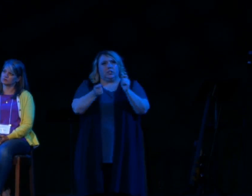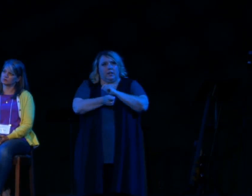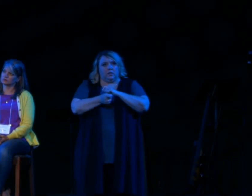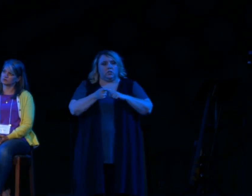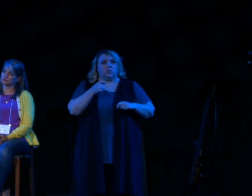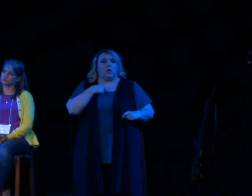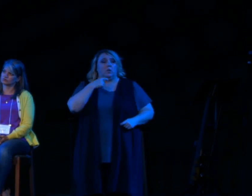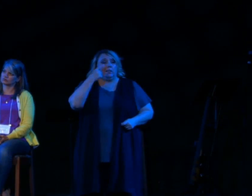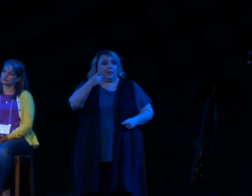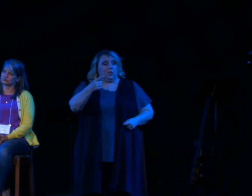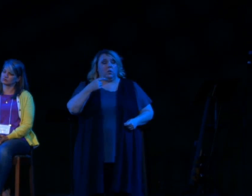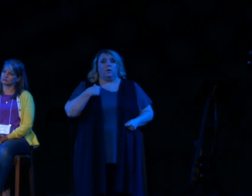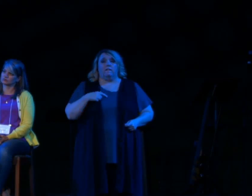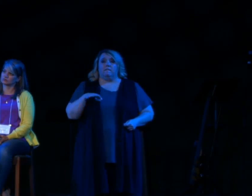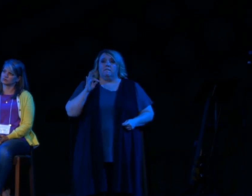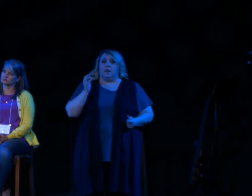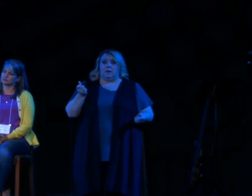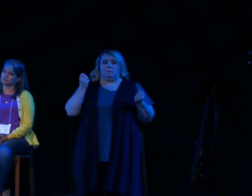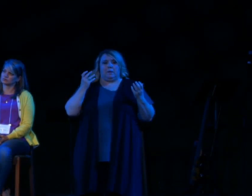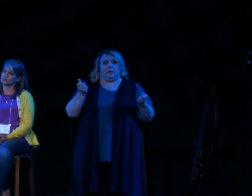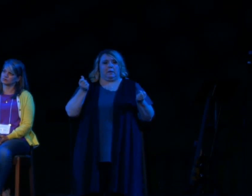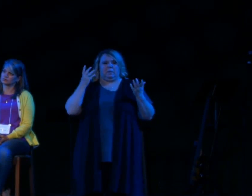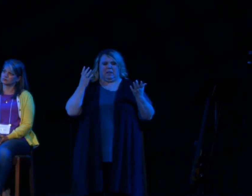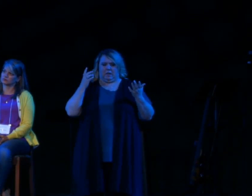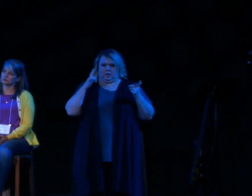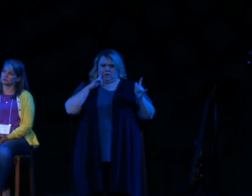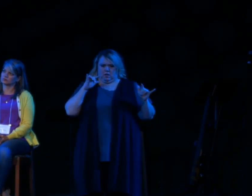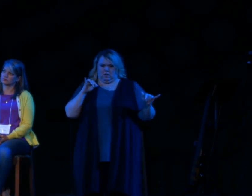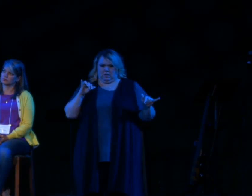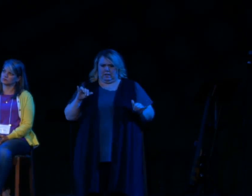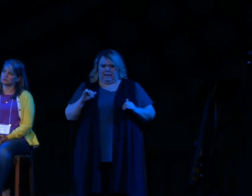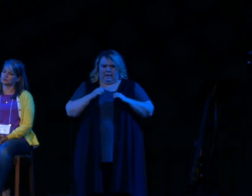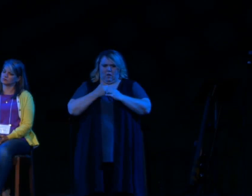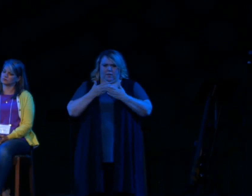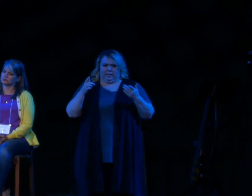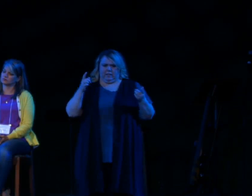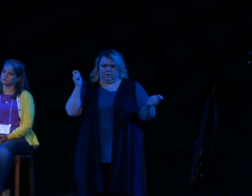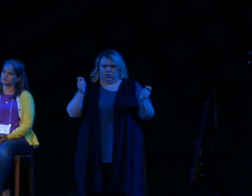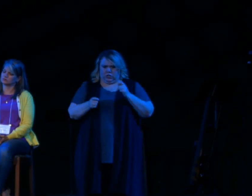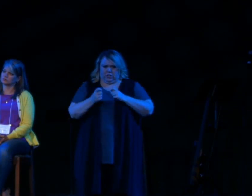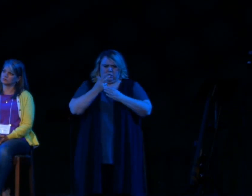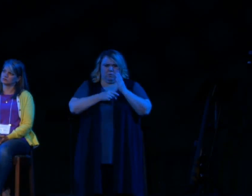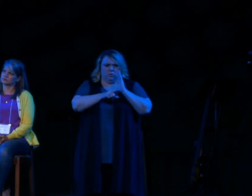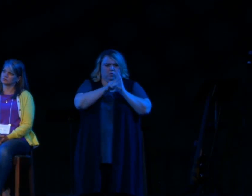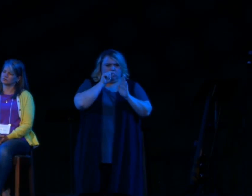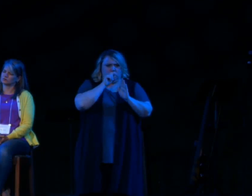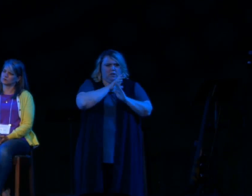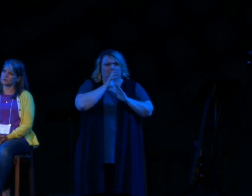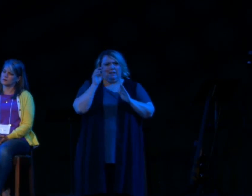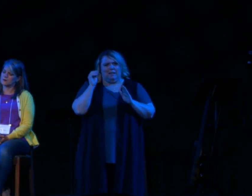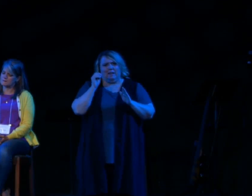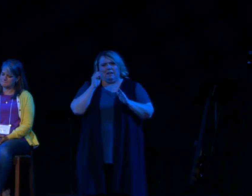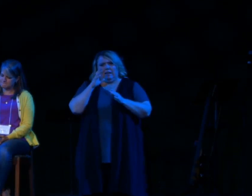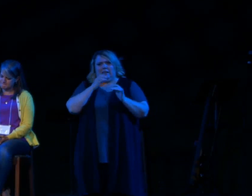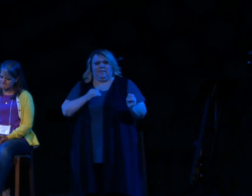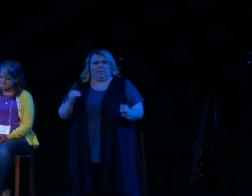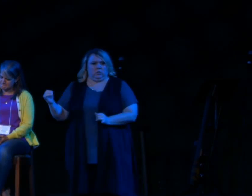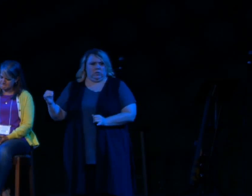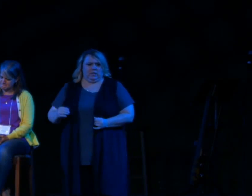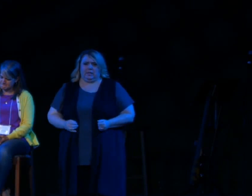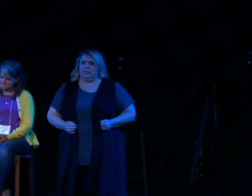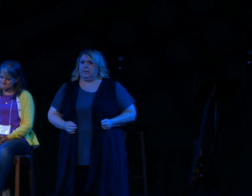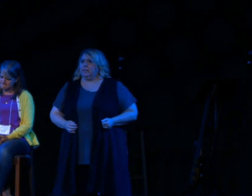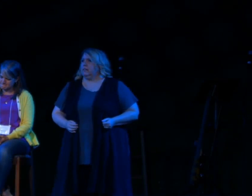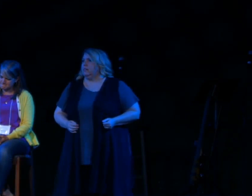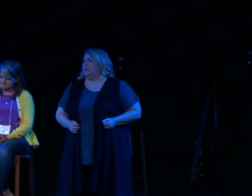you that I find lots and lots of parallels with how things have changed, both scripturally as well as things change individually. And